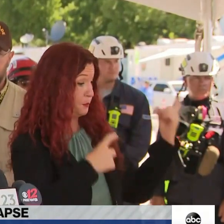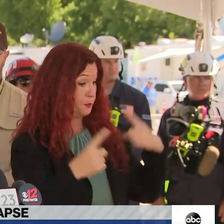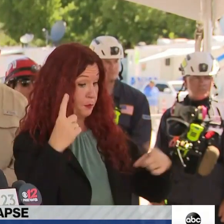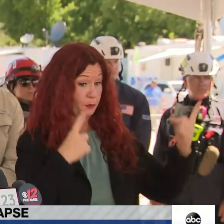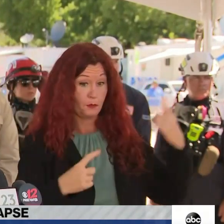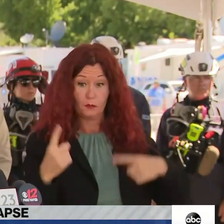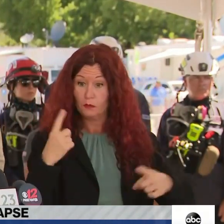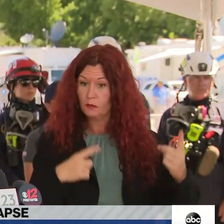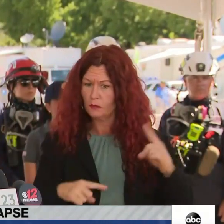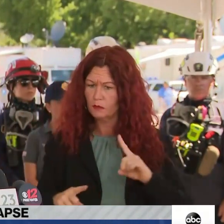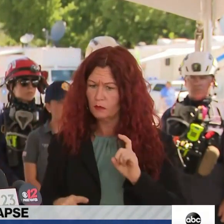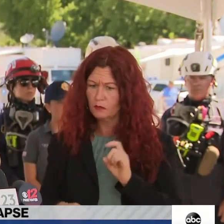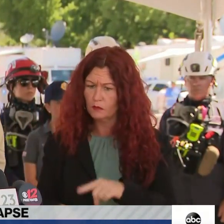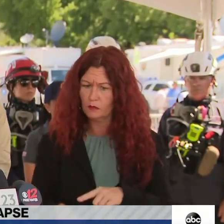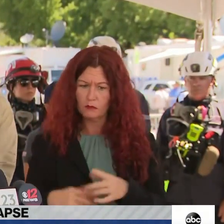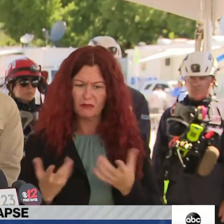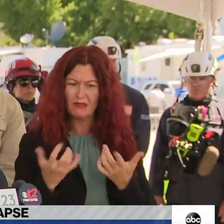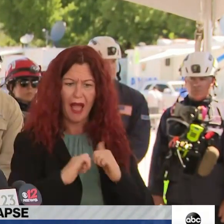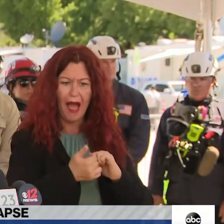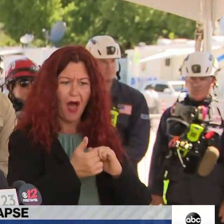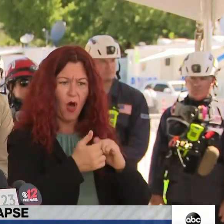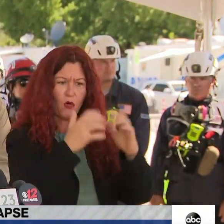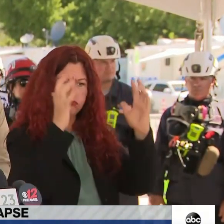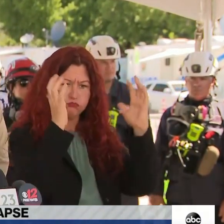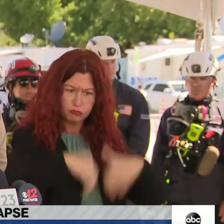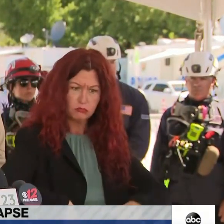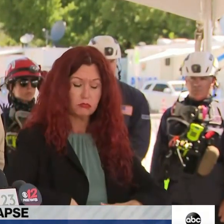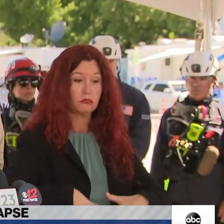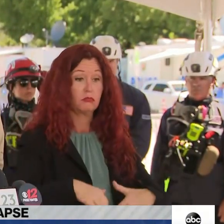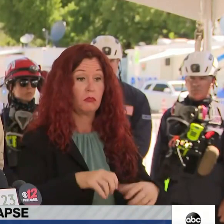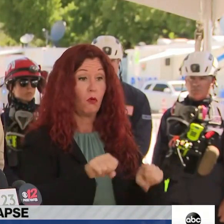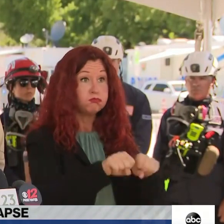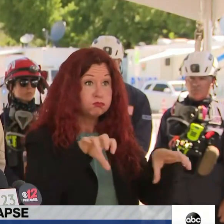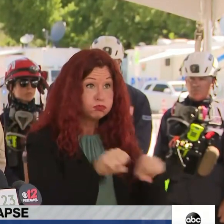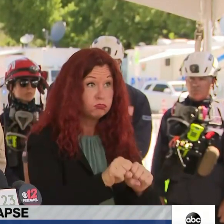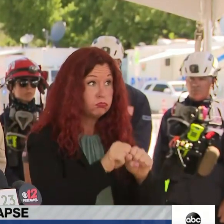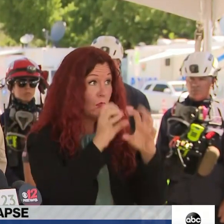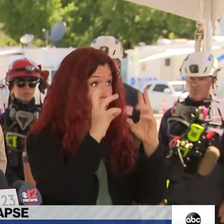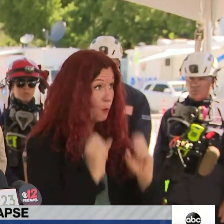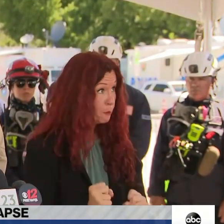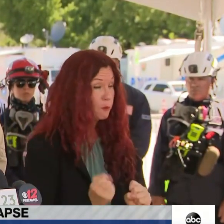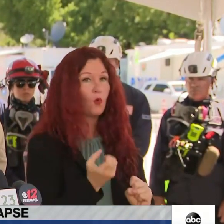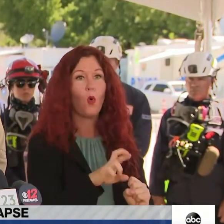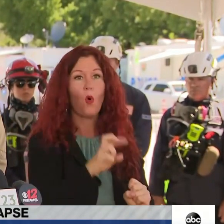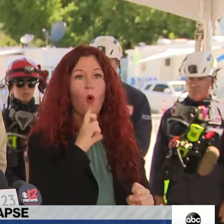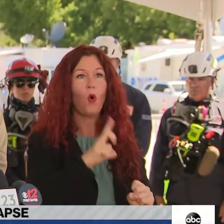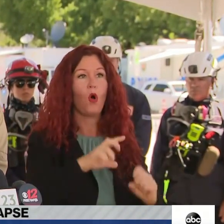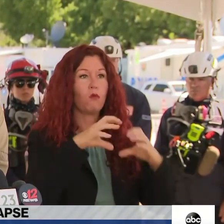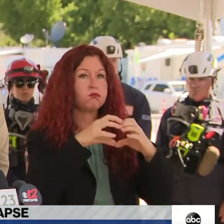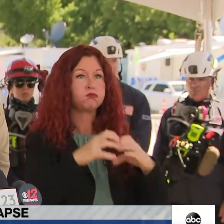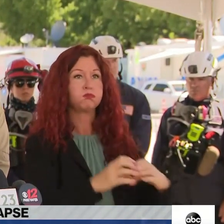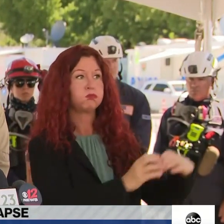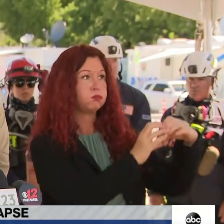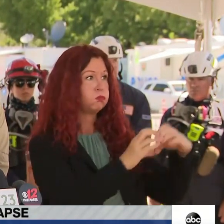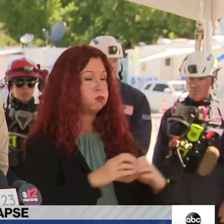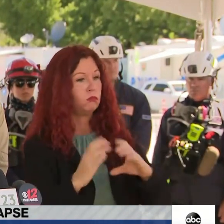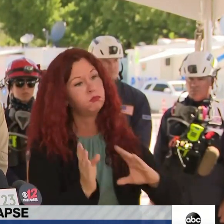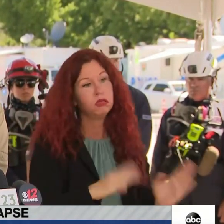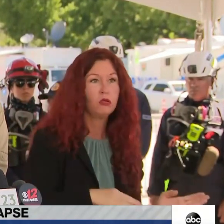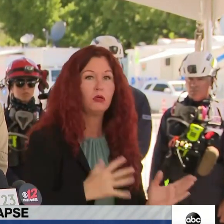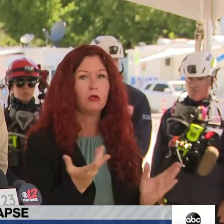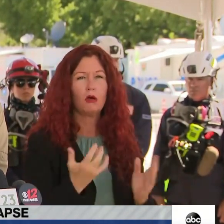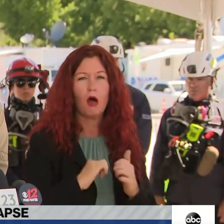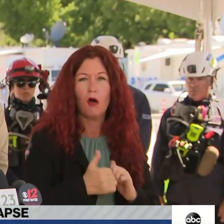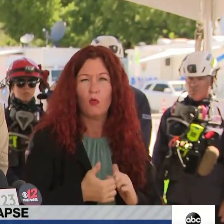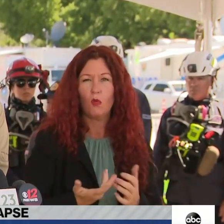What's that? How will it be done, with explosives or a wrecking ball? I'll let the mayor talk about that, but I think what Kevin is